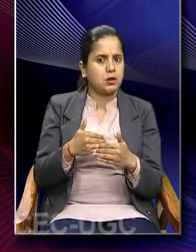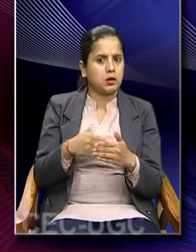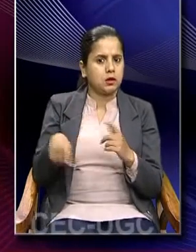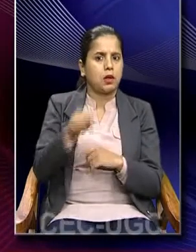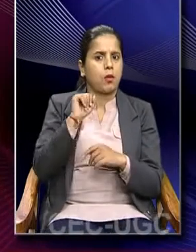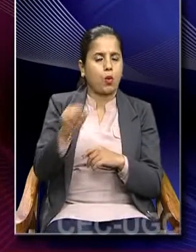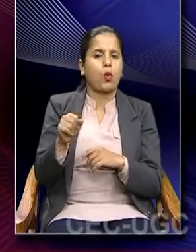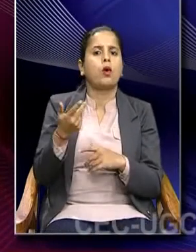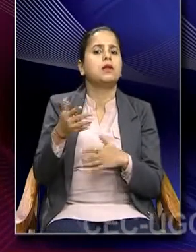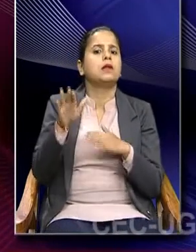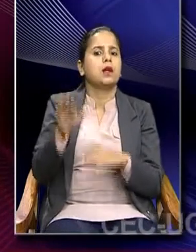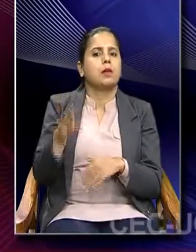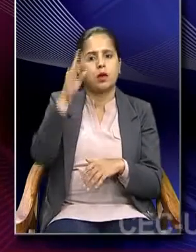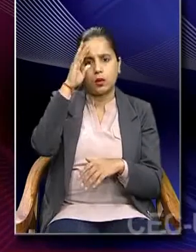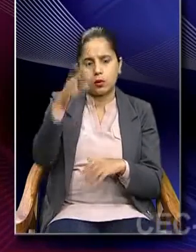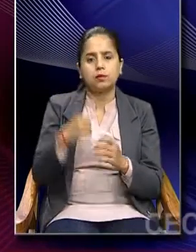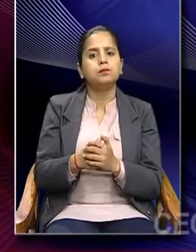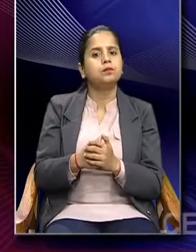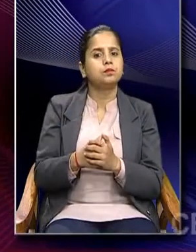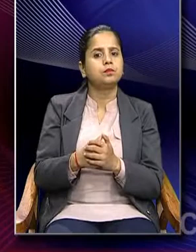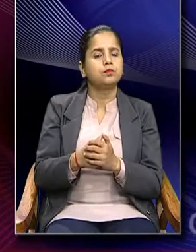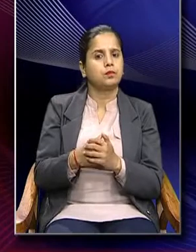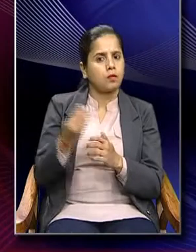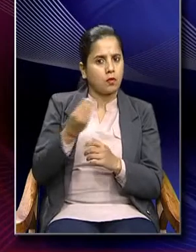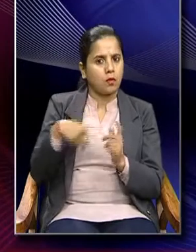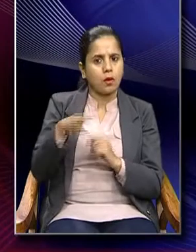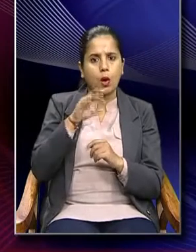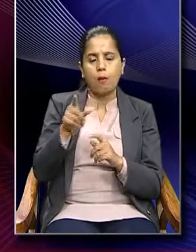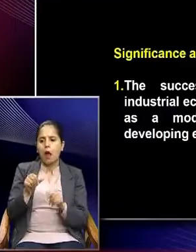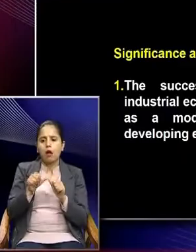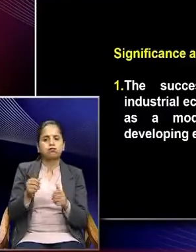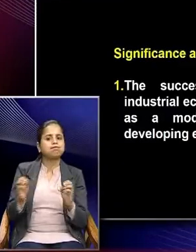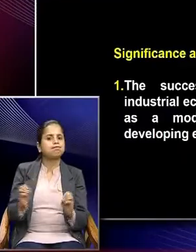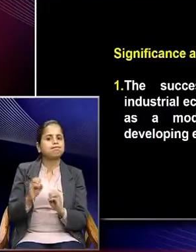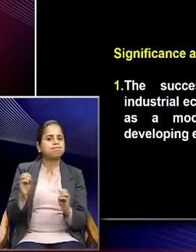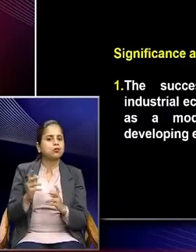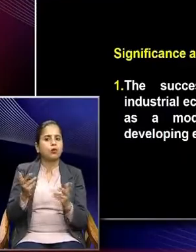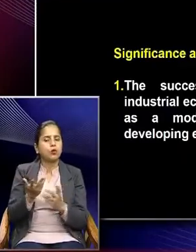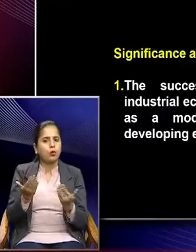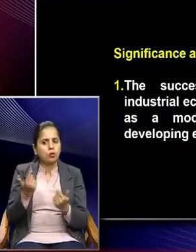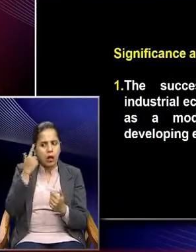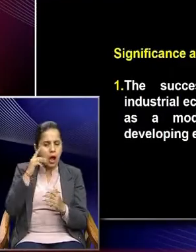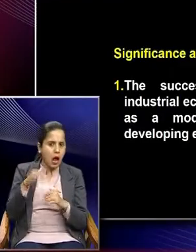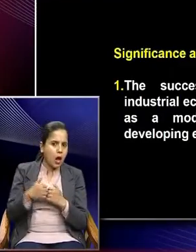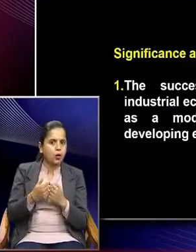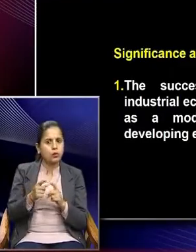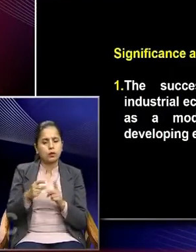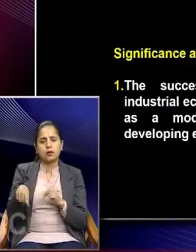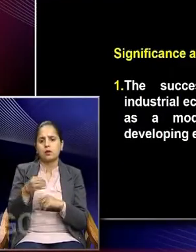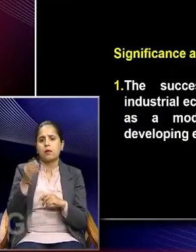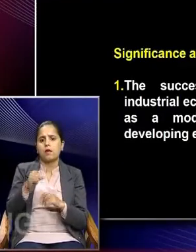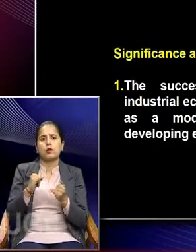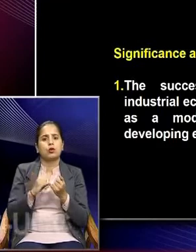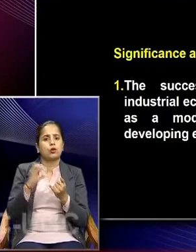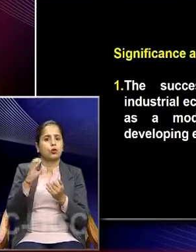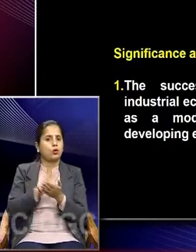dependency theory. There are certain unanswerable questions, right? And there are scholars, those